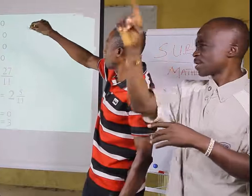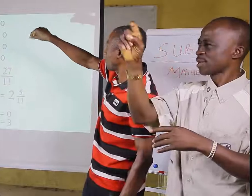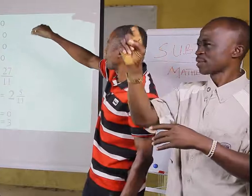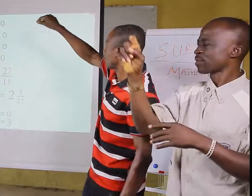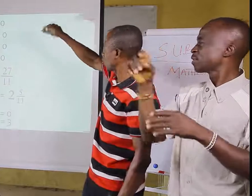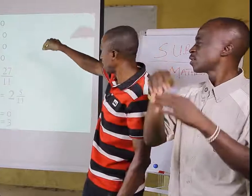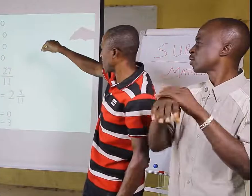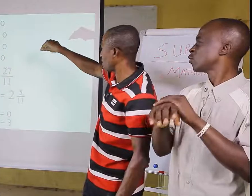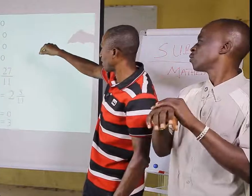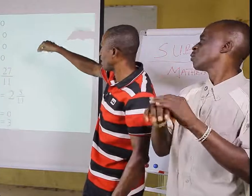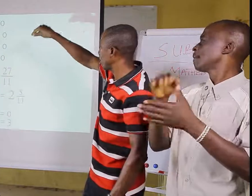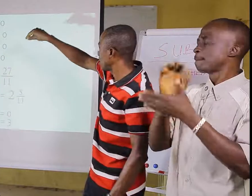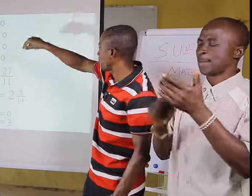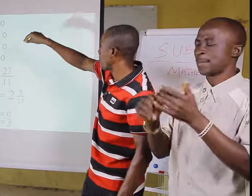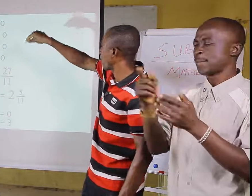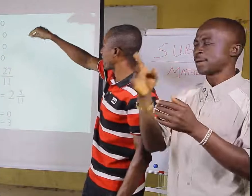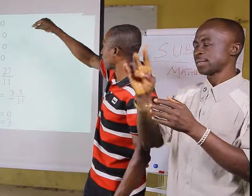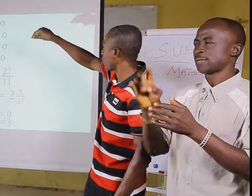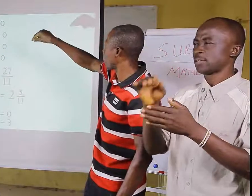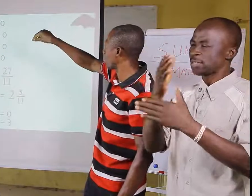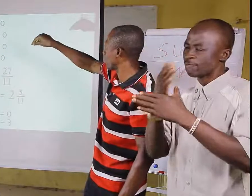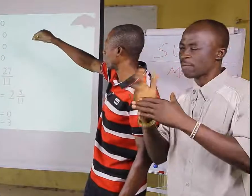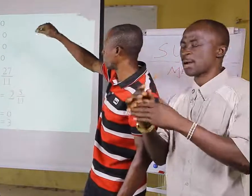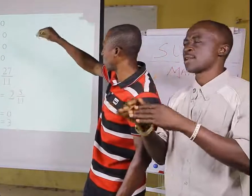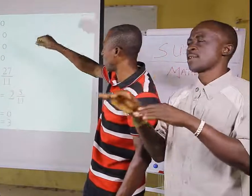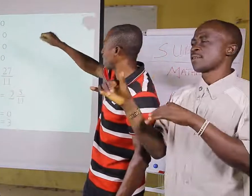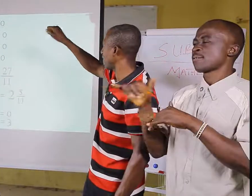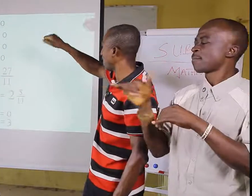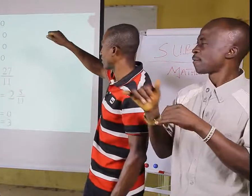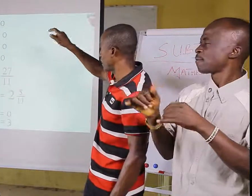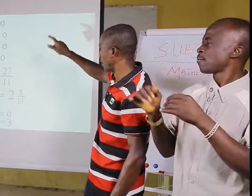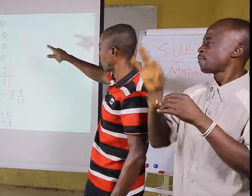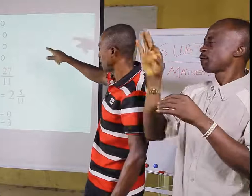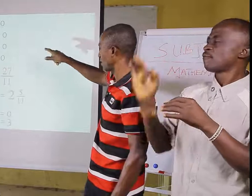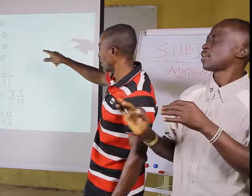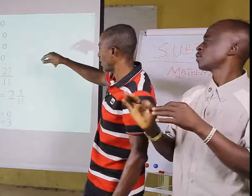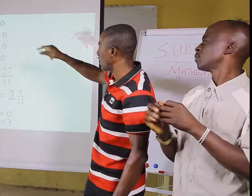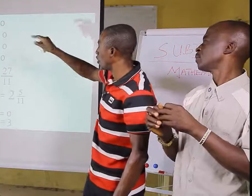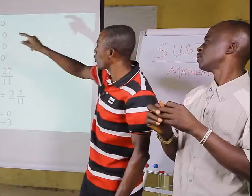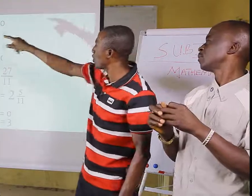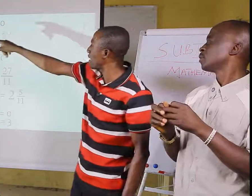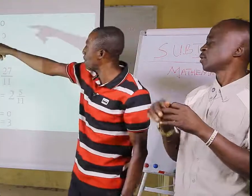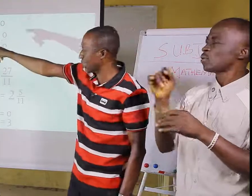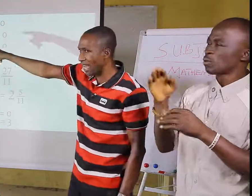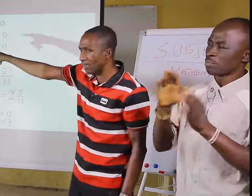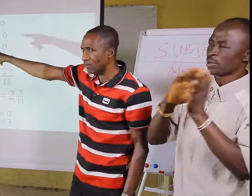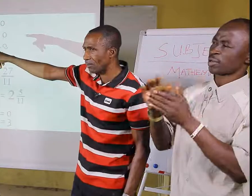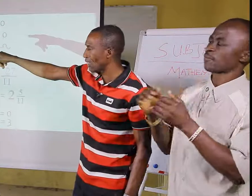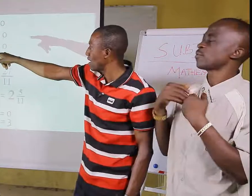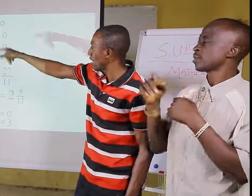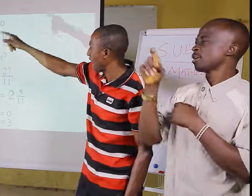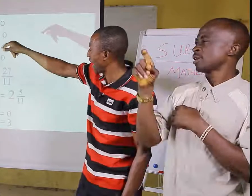11x minus 27, divide by the common factor, 11x minus 27, you will be left with